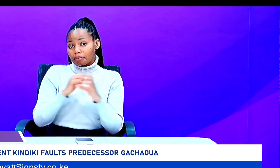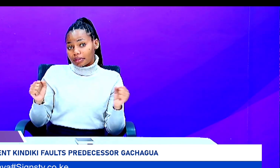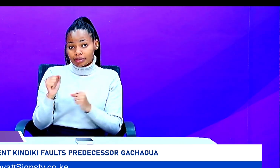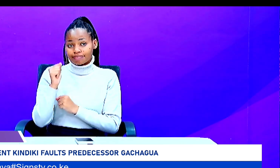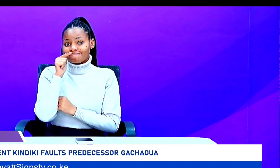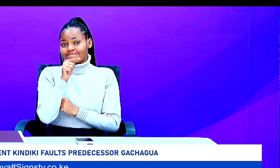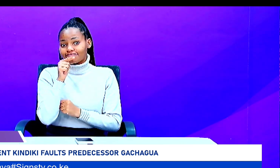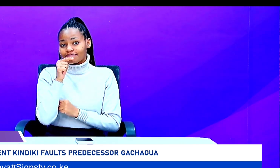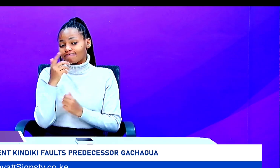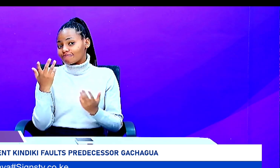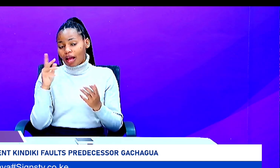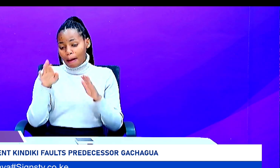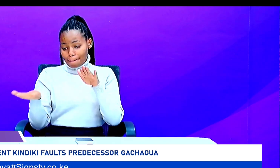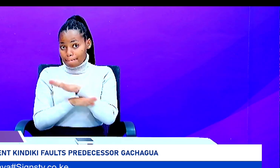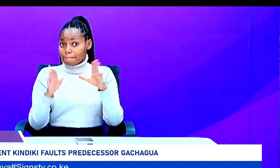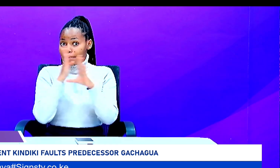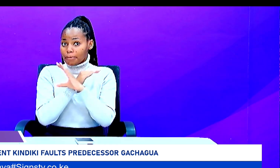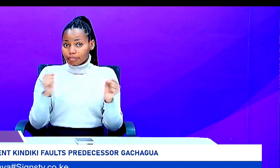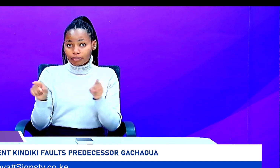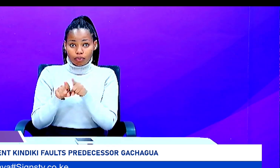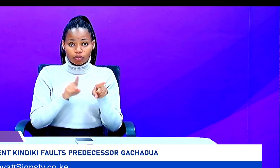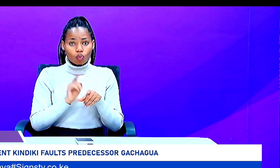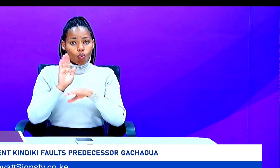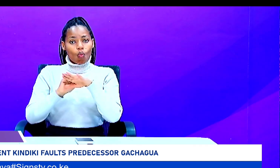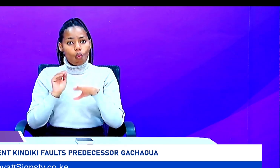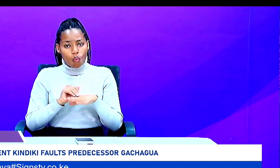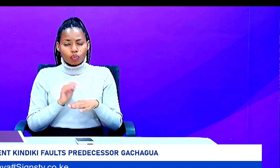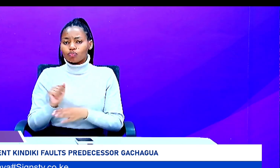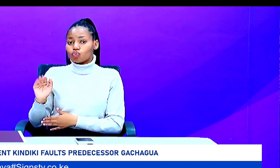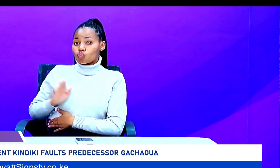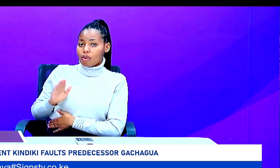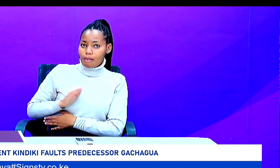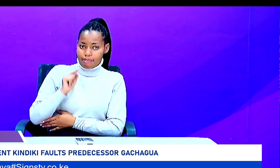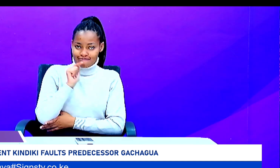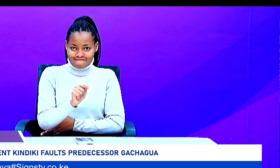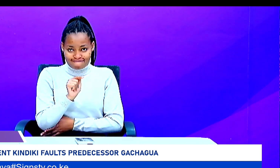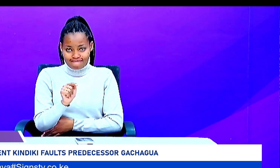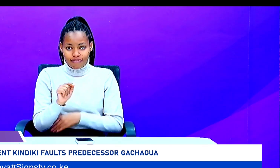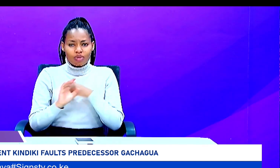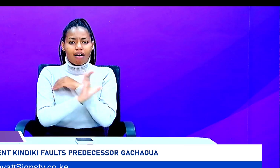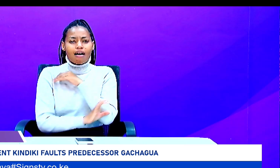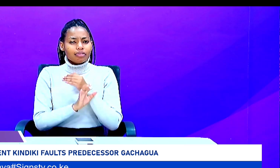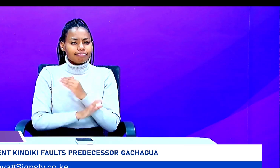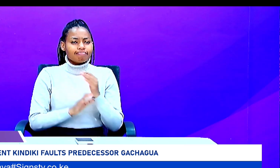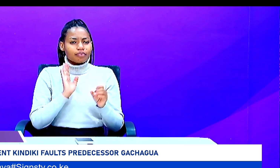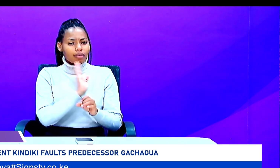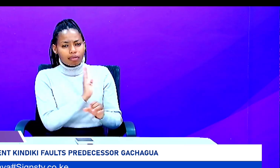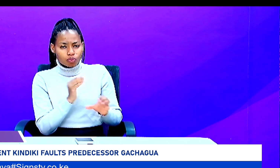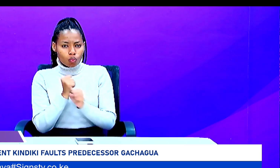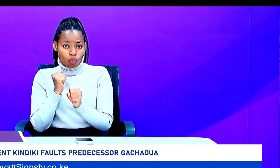The Deputy President also called on women across the country to play a central role in guiding and nurturing